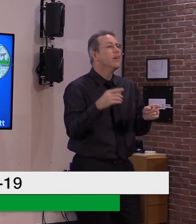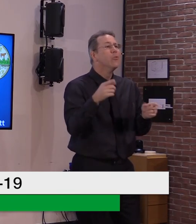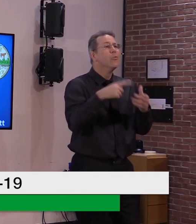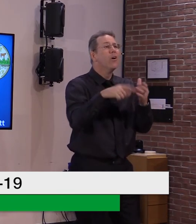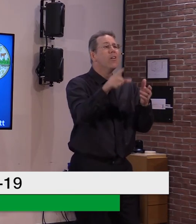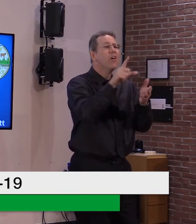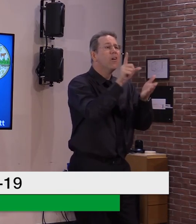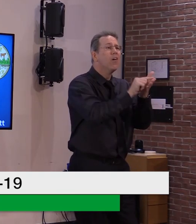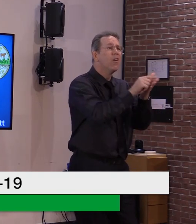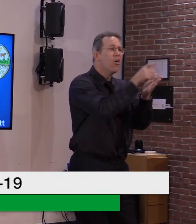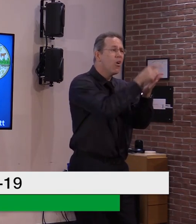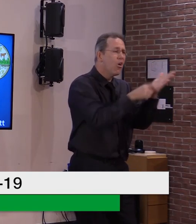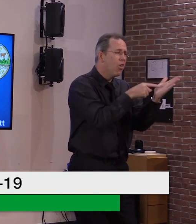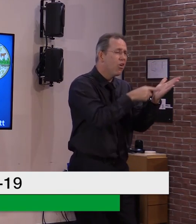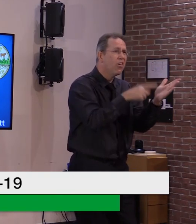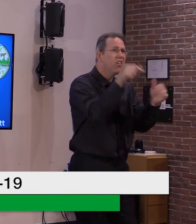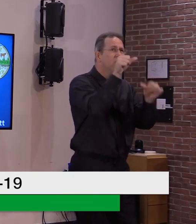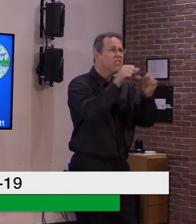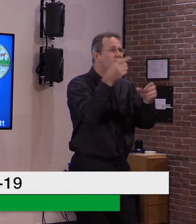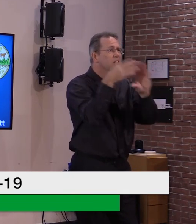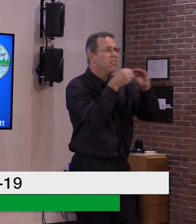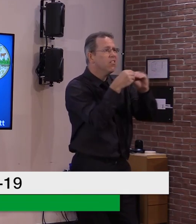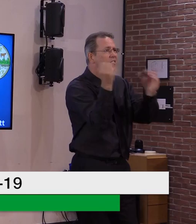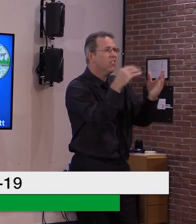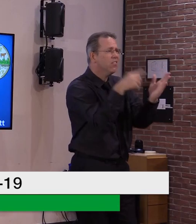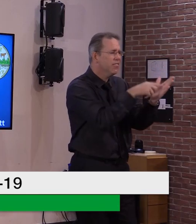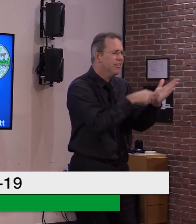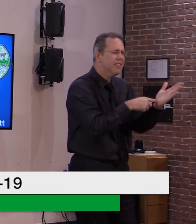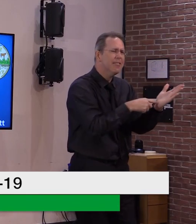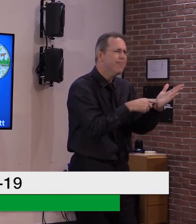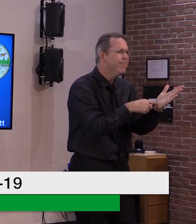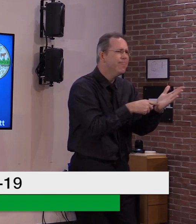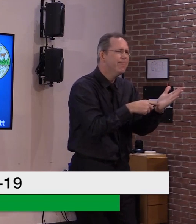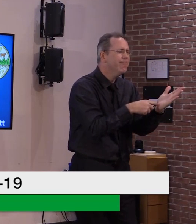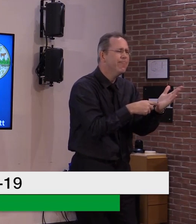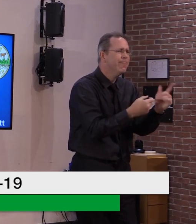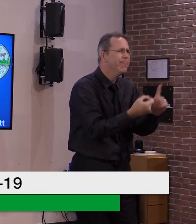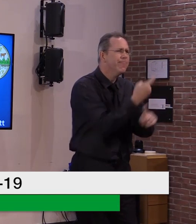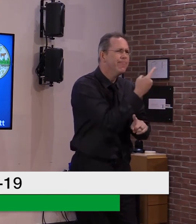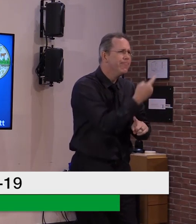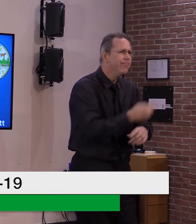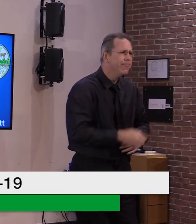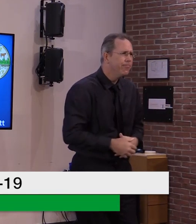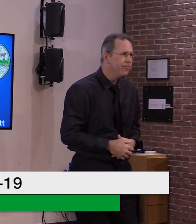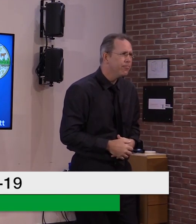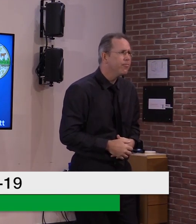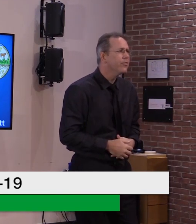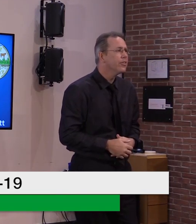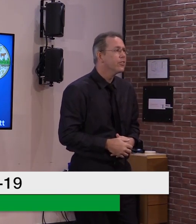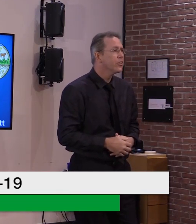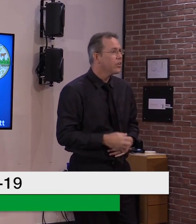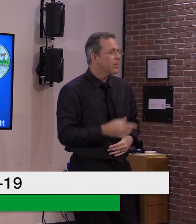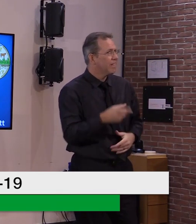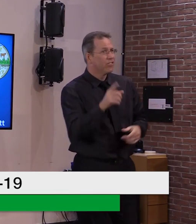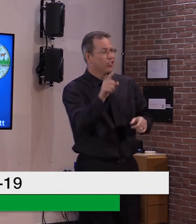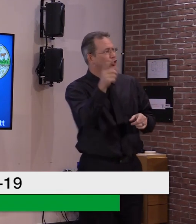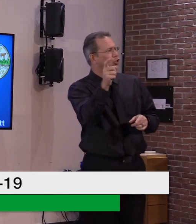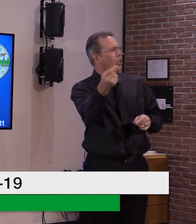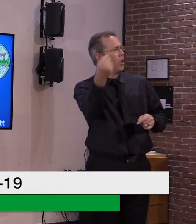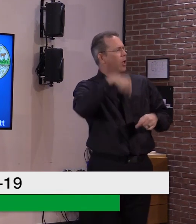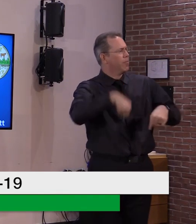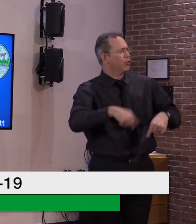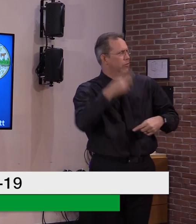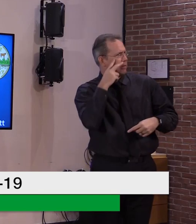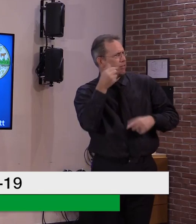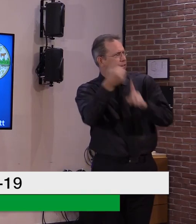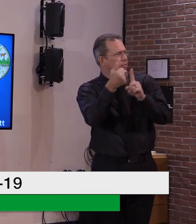vermont to see what we're going through and why we're doing what we're doing because i i think it was based uh specifically on